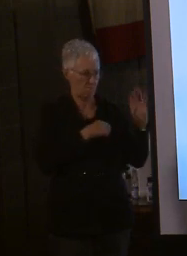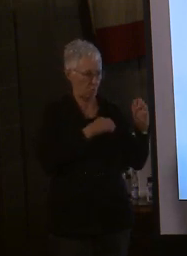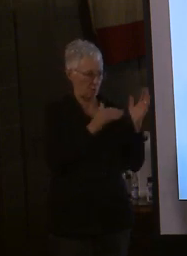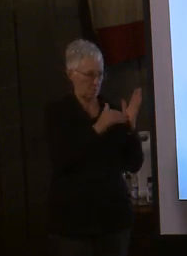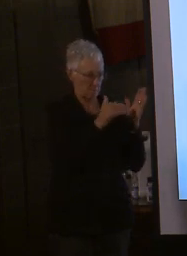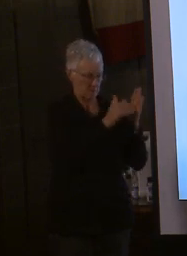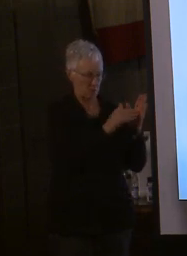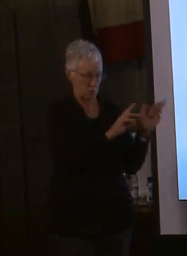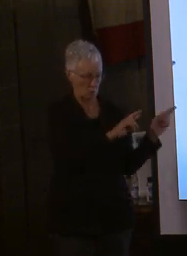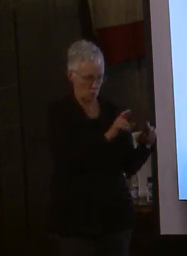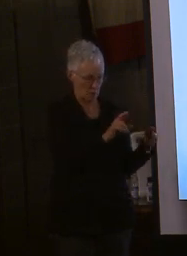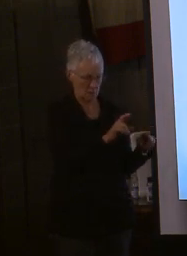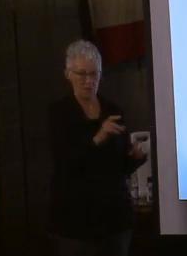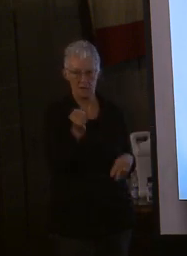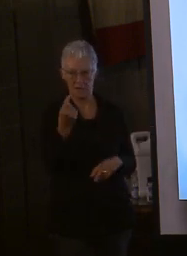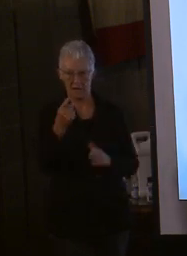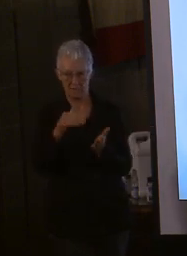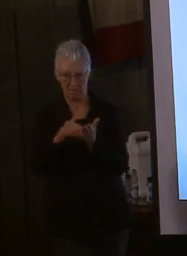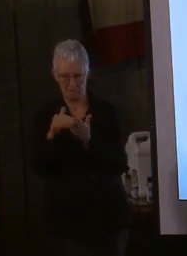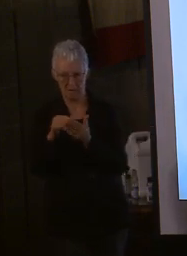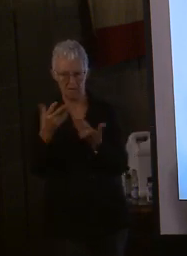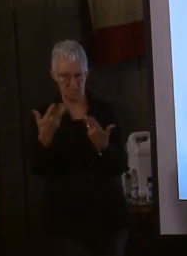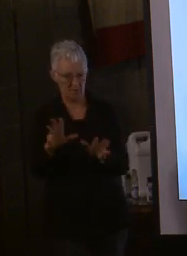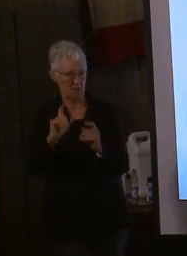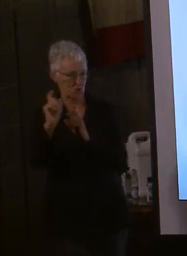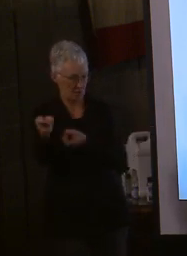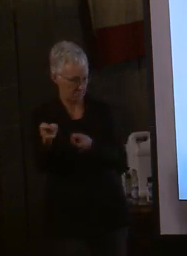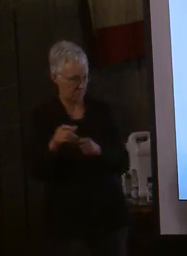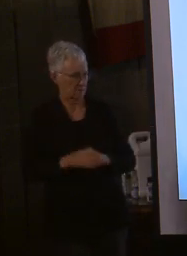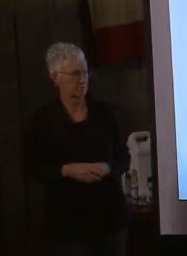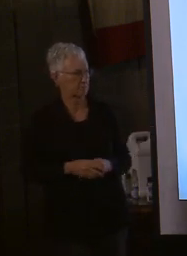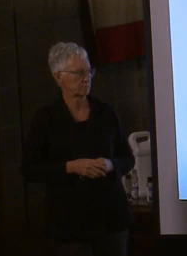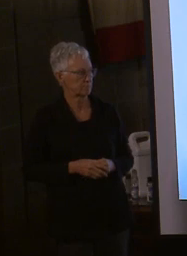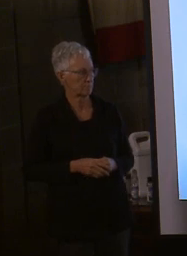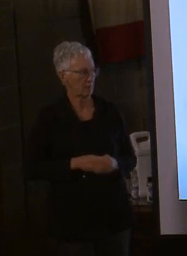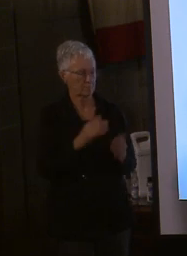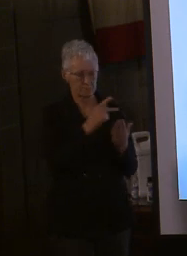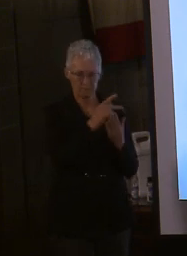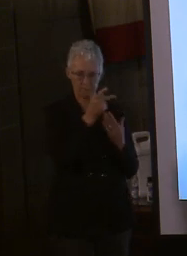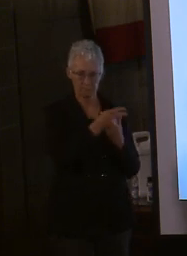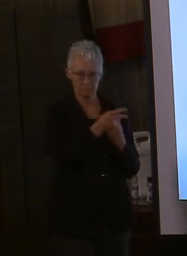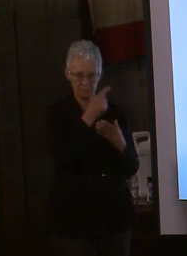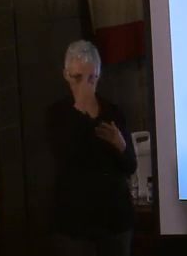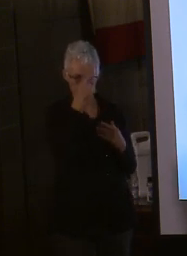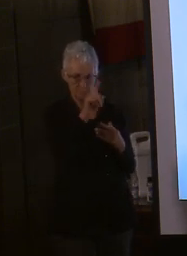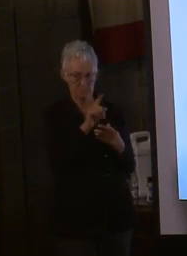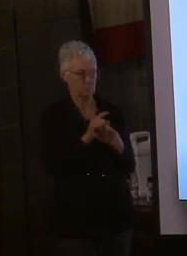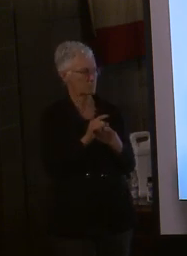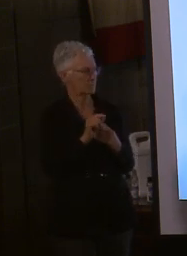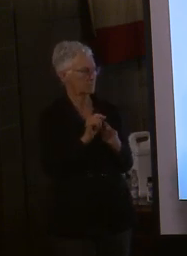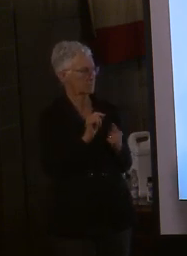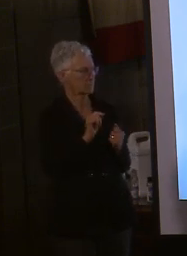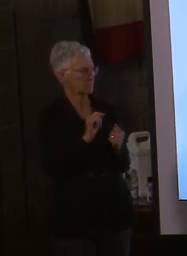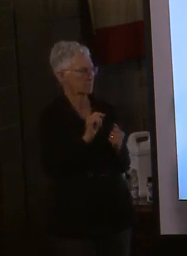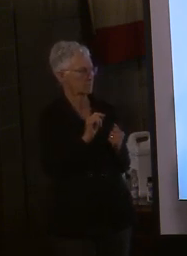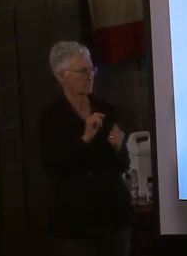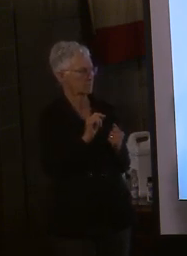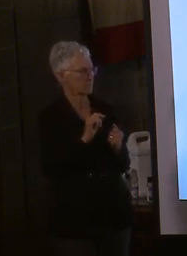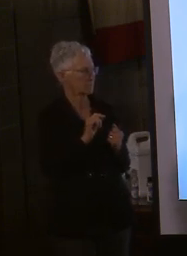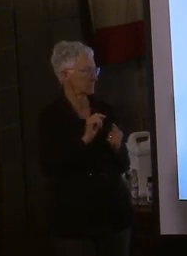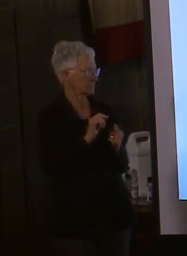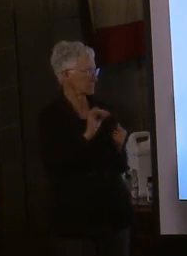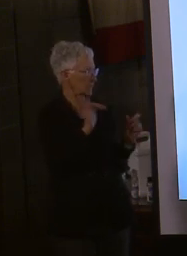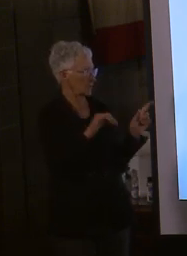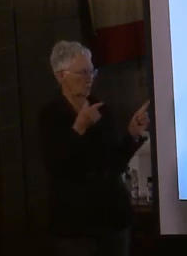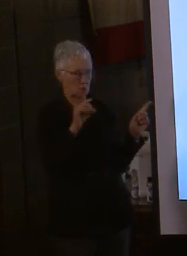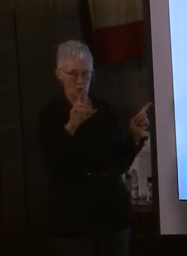allocated, $11 million were utilized. For the program we have right here with regard to these grants,